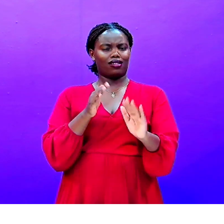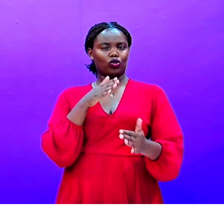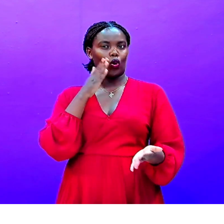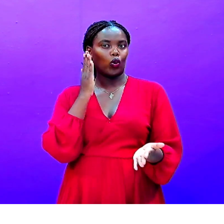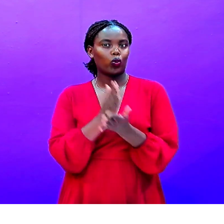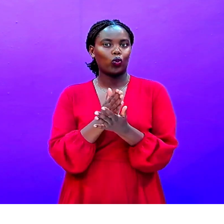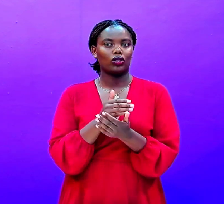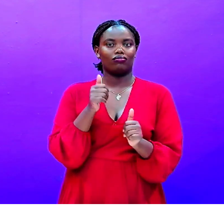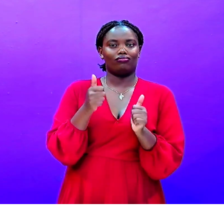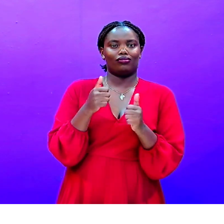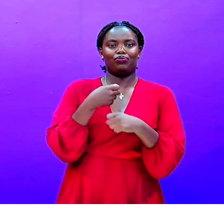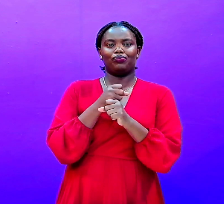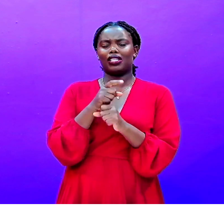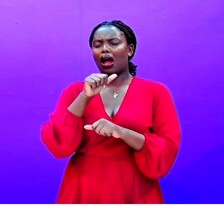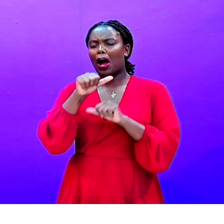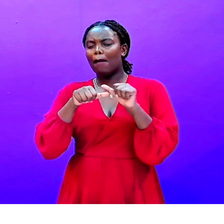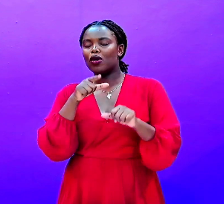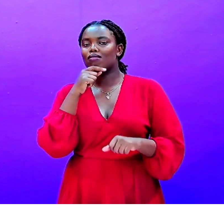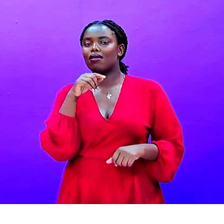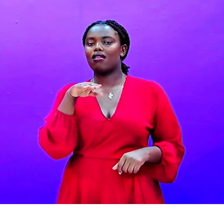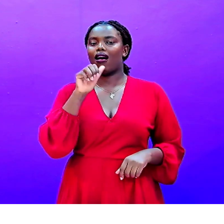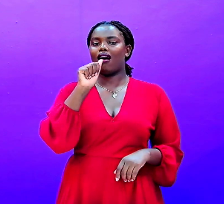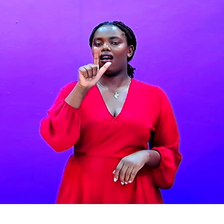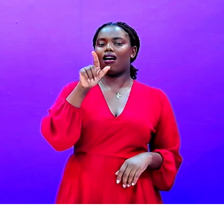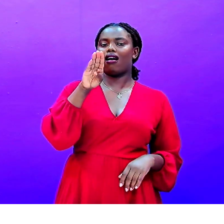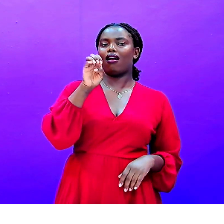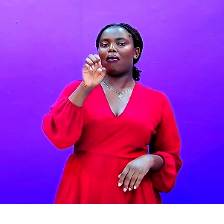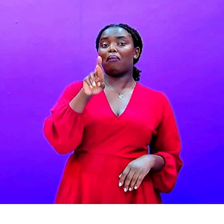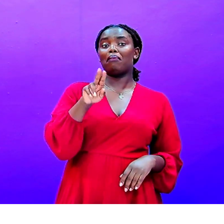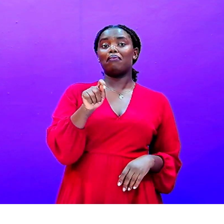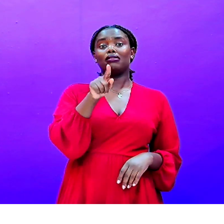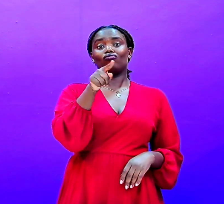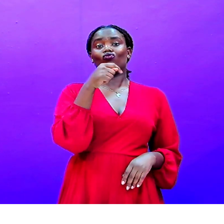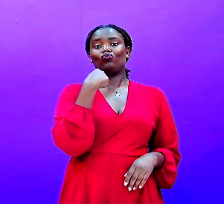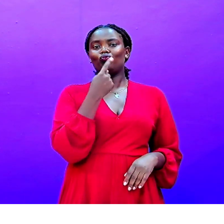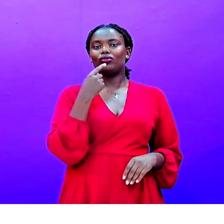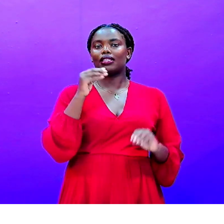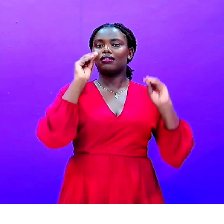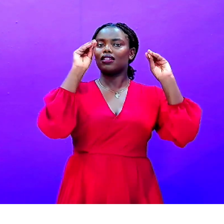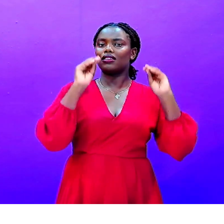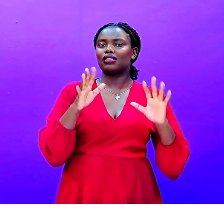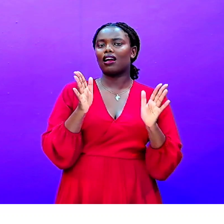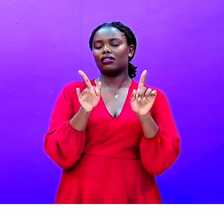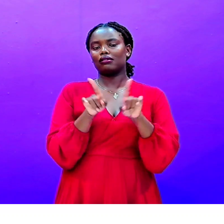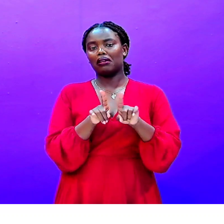Omondi Ojwang, a teacher and blogger who died in police